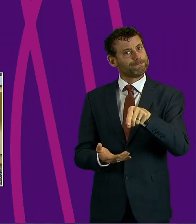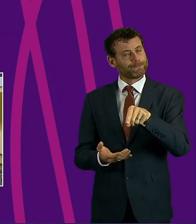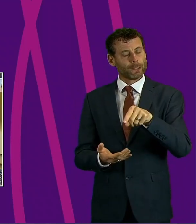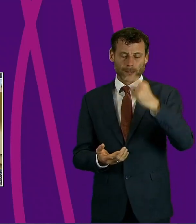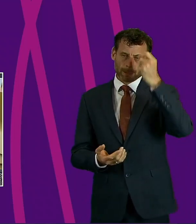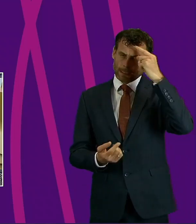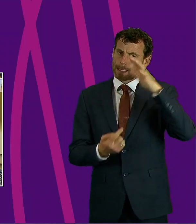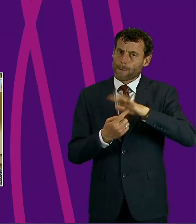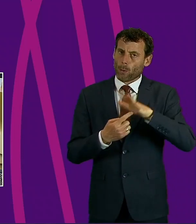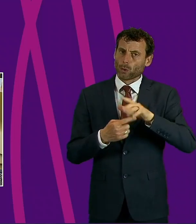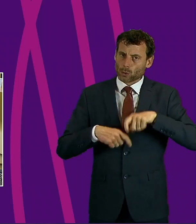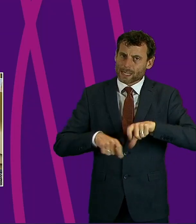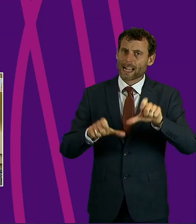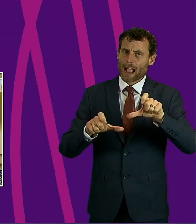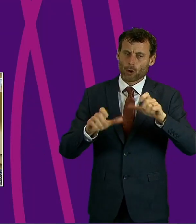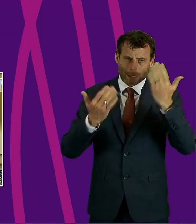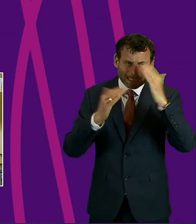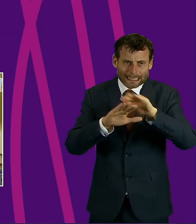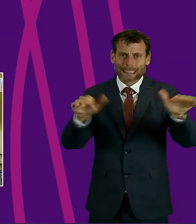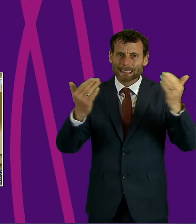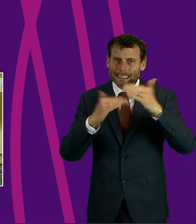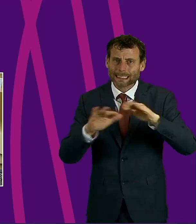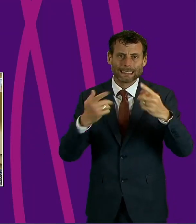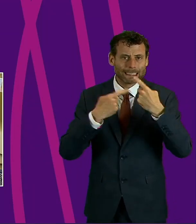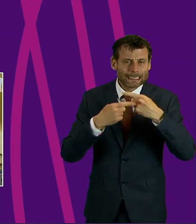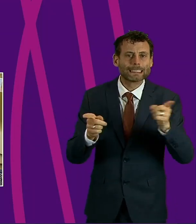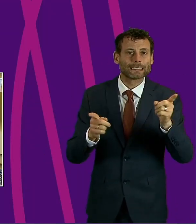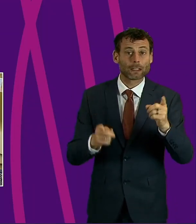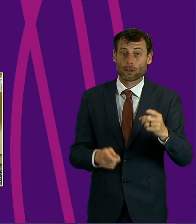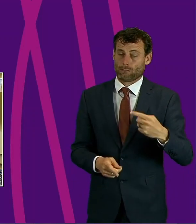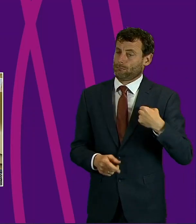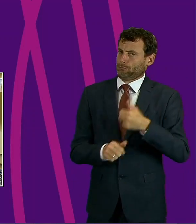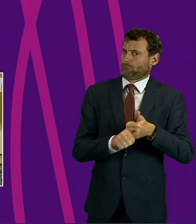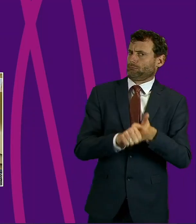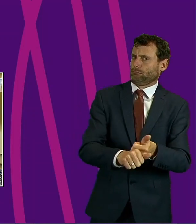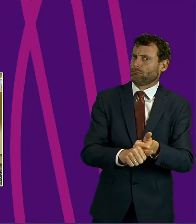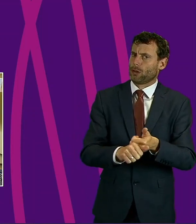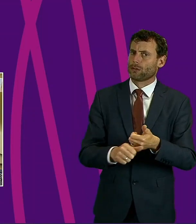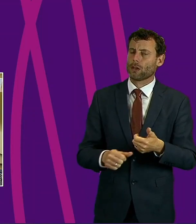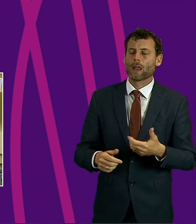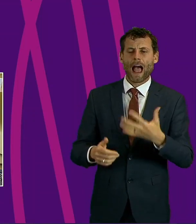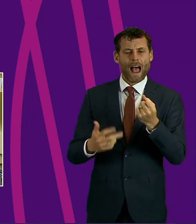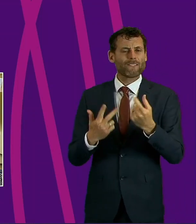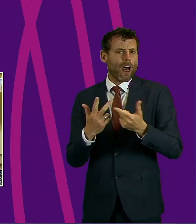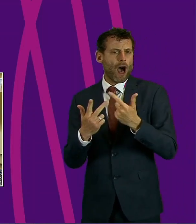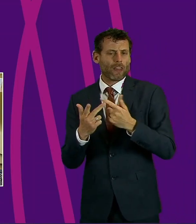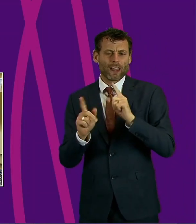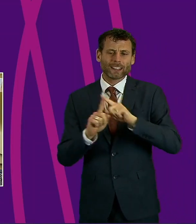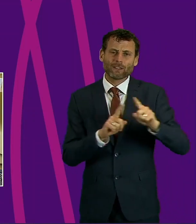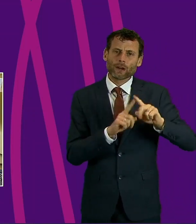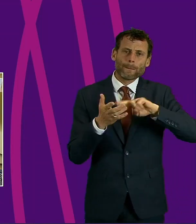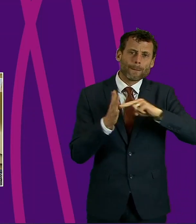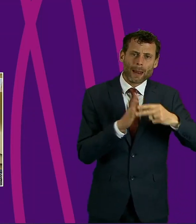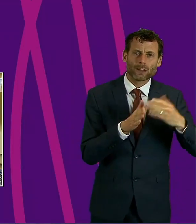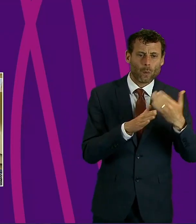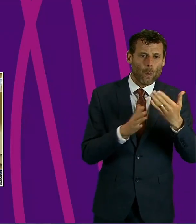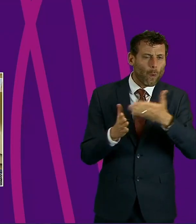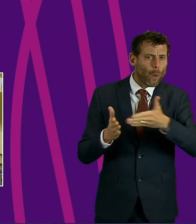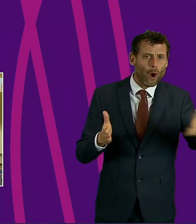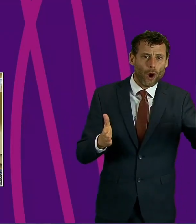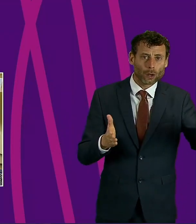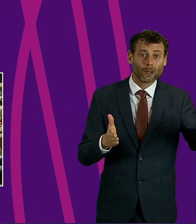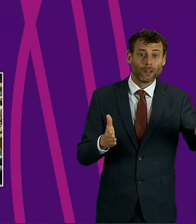obesity and tackling those. And I look forward to, amongst a whole range of other work streams, that getting back to normal as quickly as